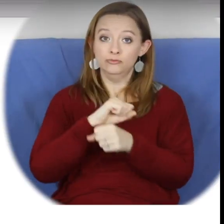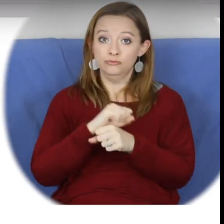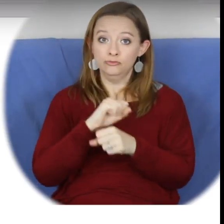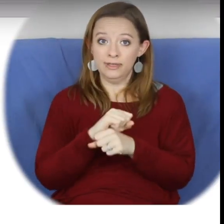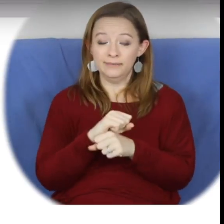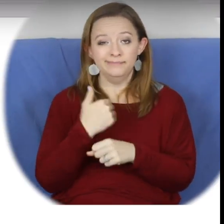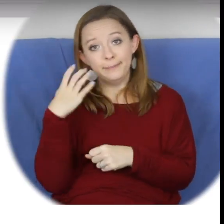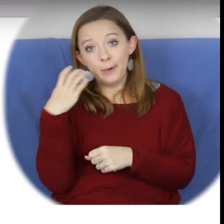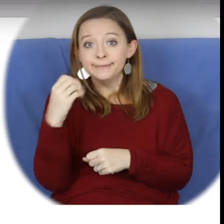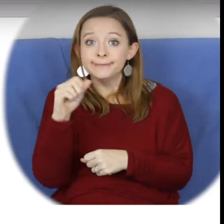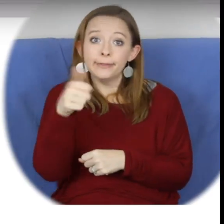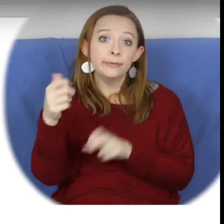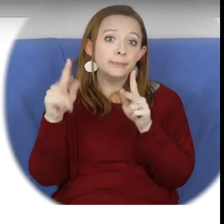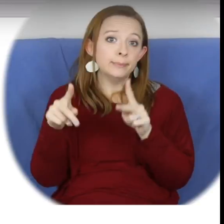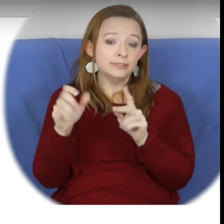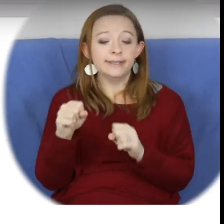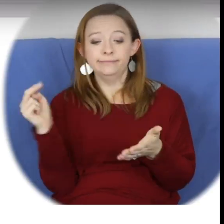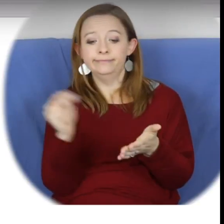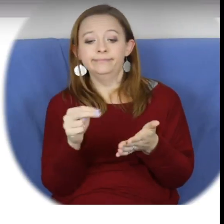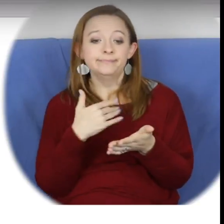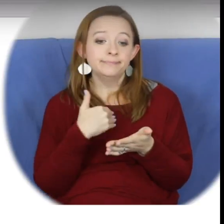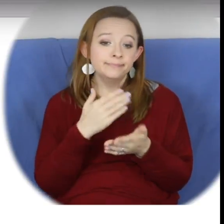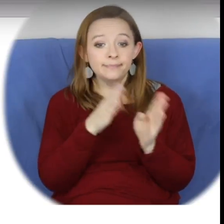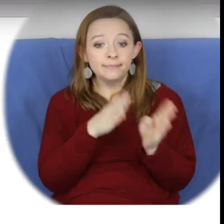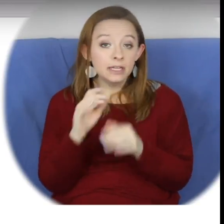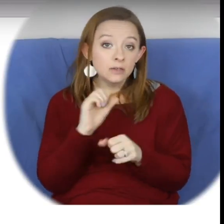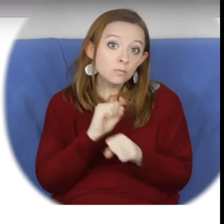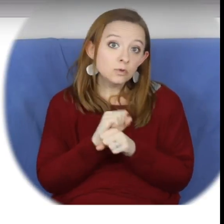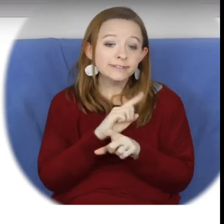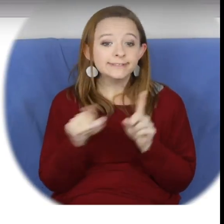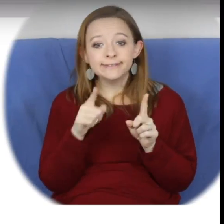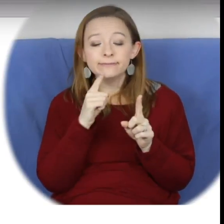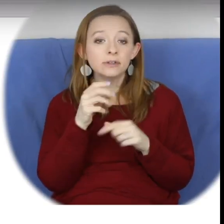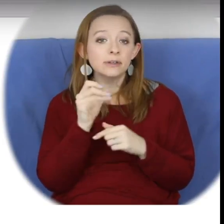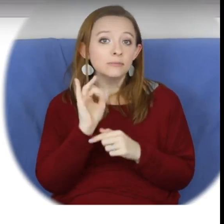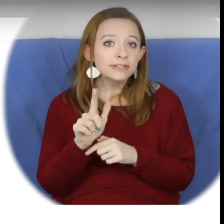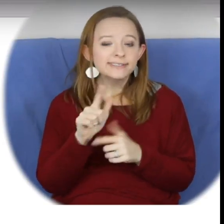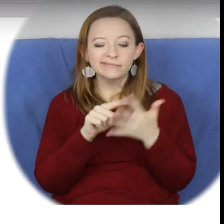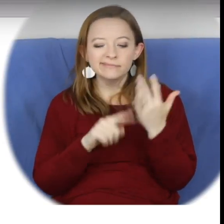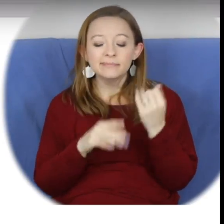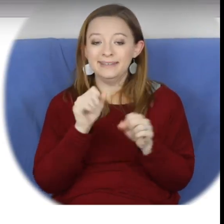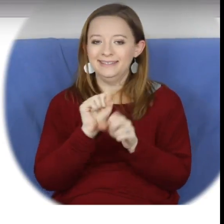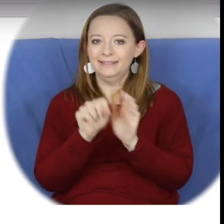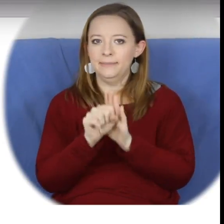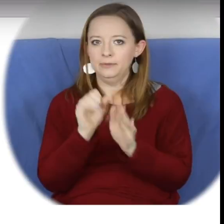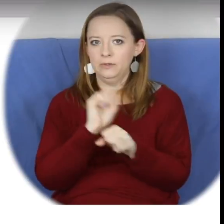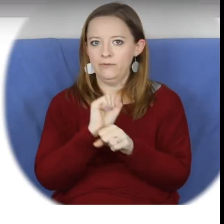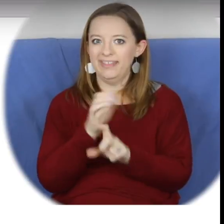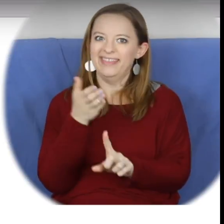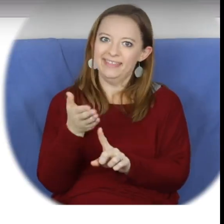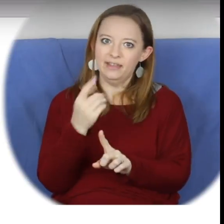become the reason to improve work. Other person wants to see how to plan improvement